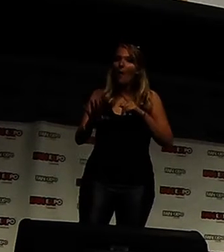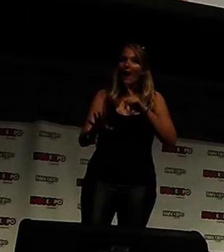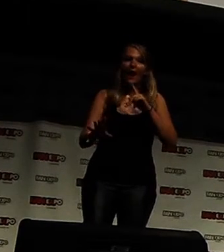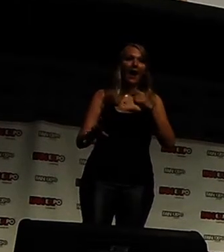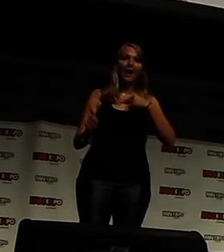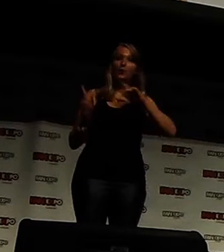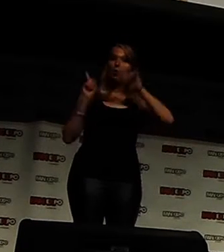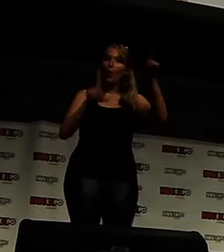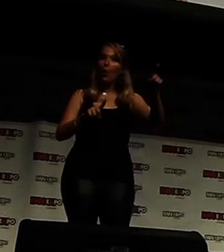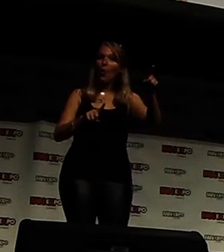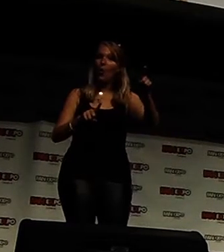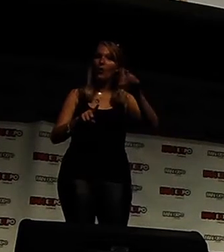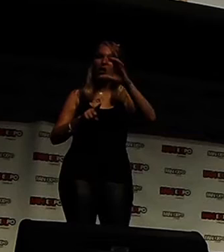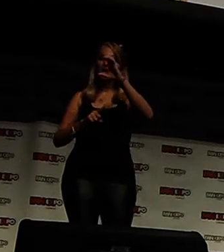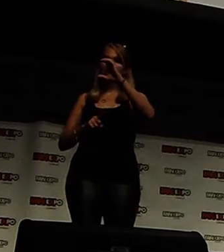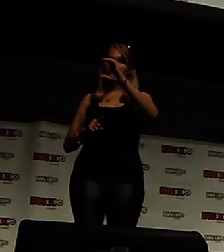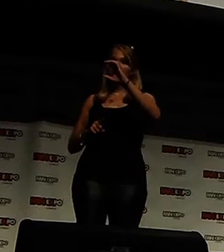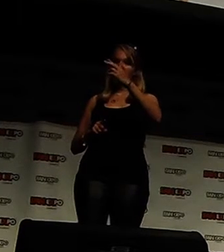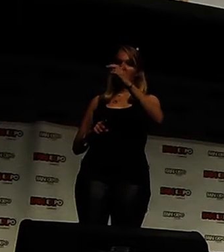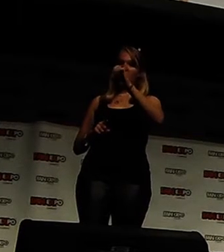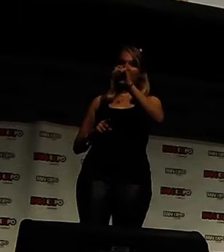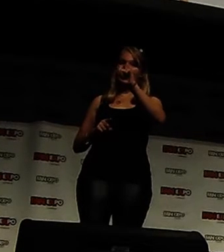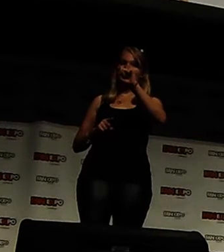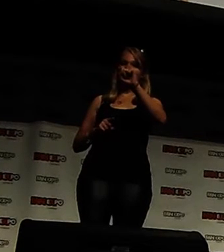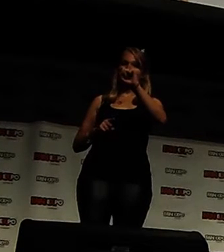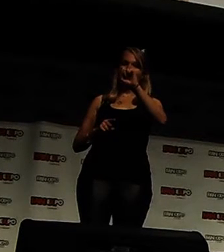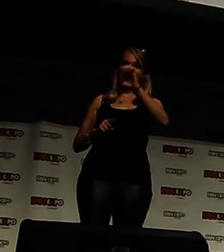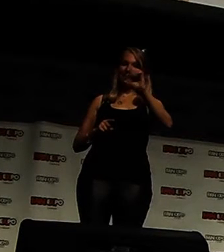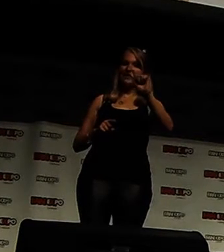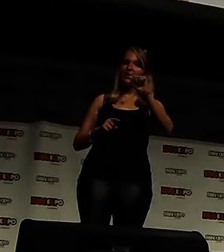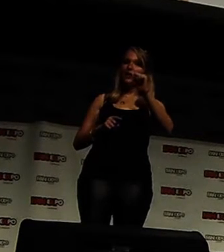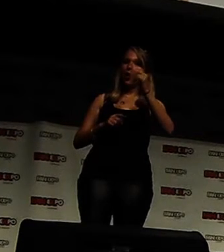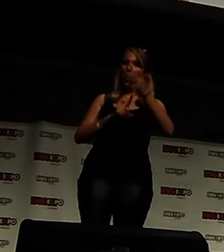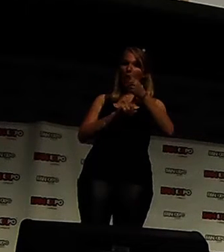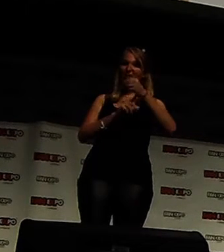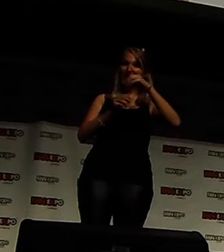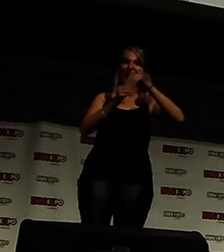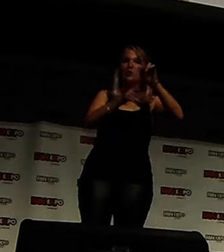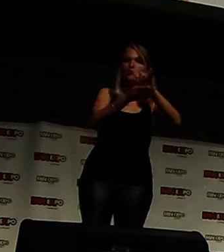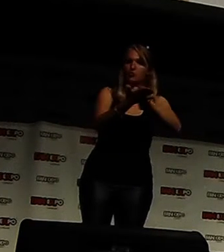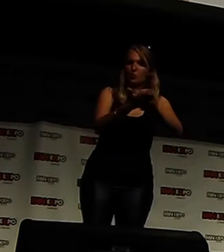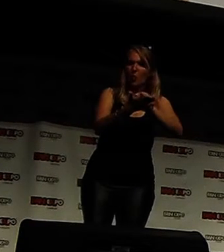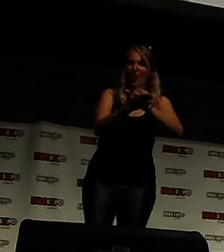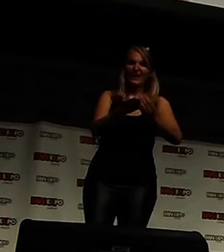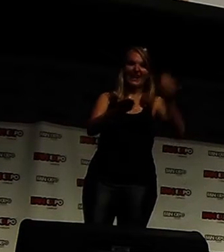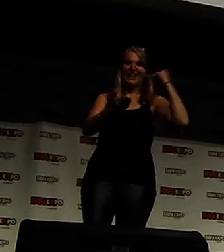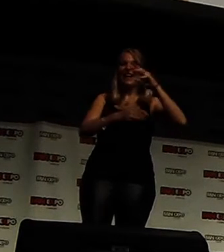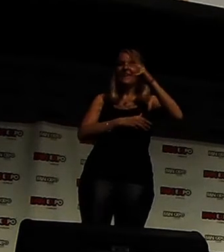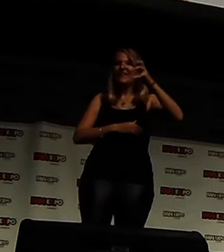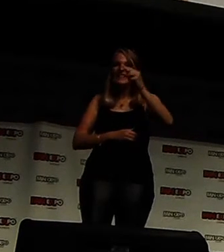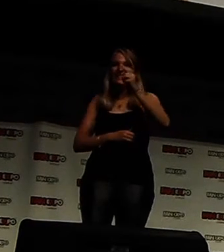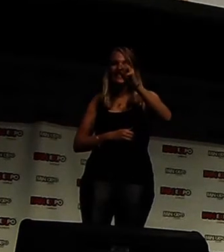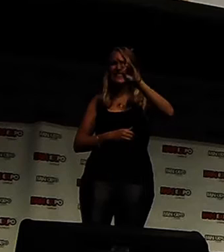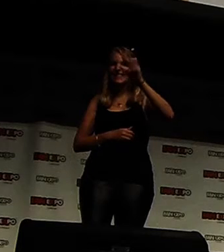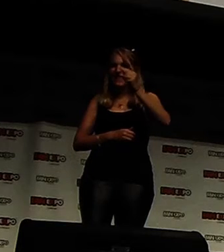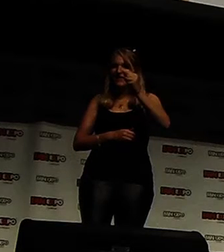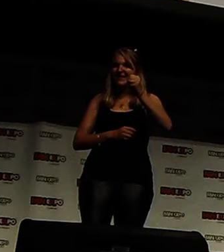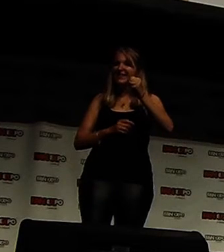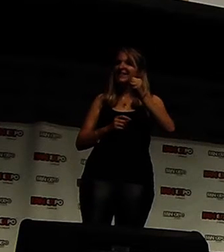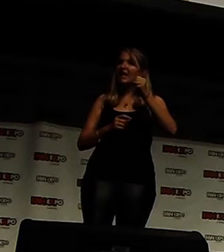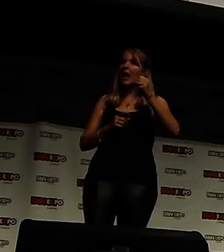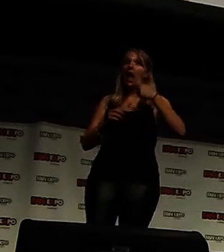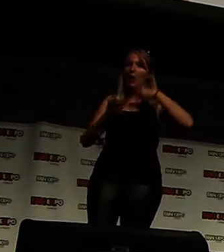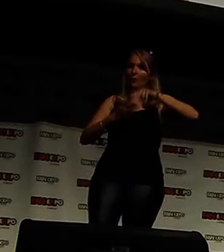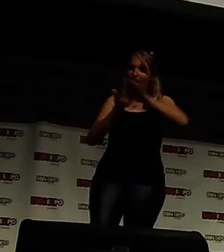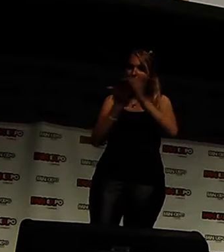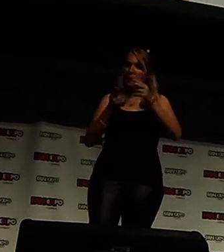I'd go to the Chelsea Hotel in New York in like 1916-17. This is an incredible book of just kids,